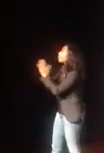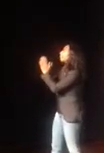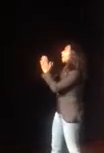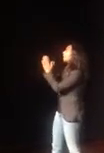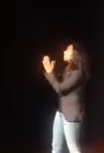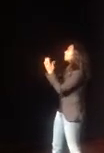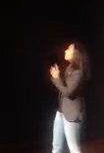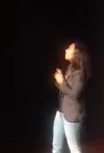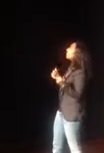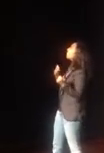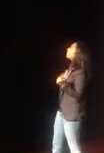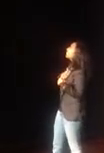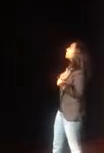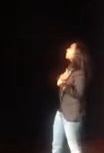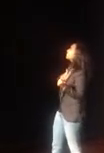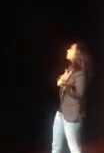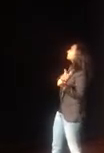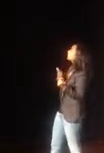refused to take.